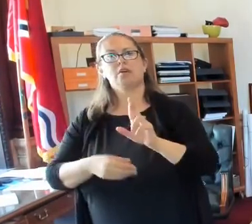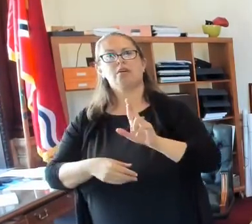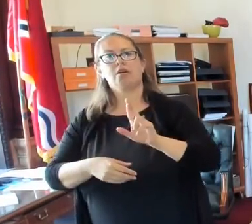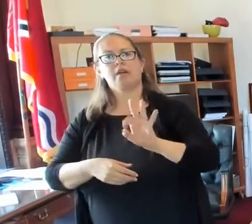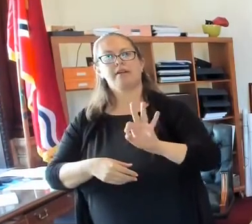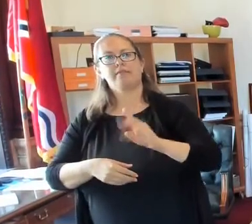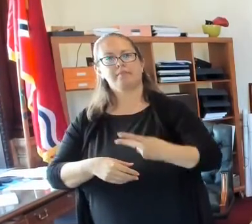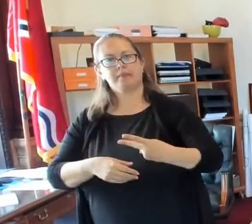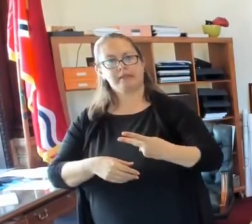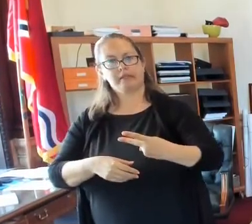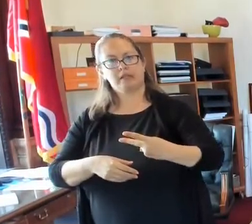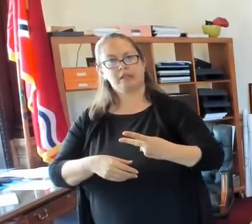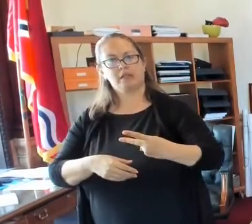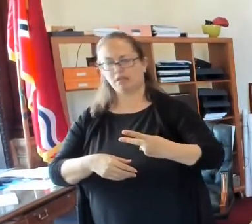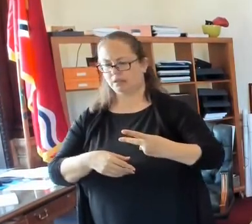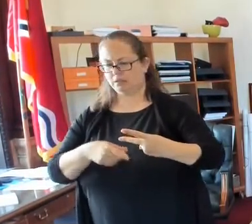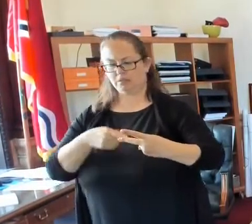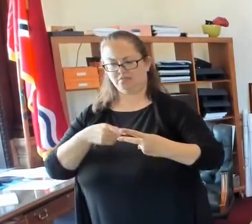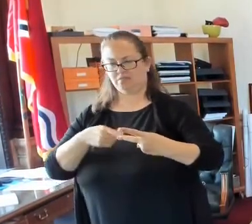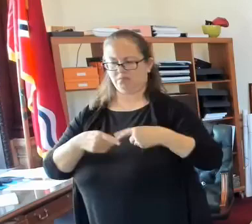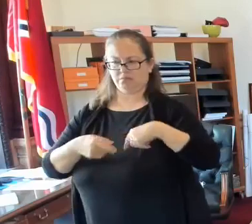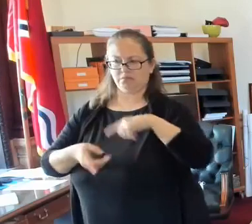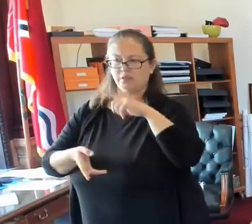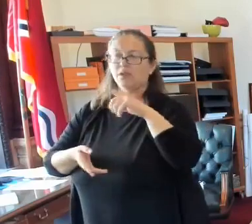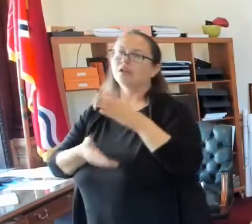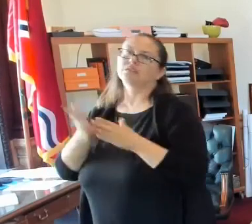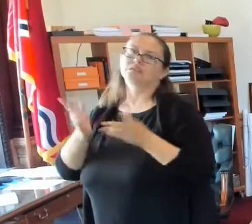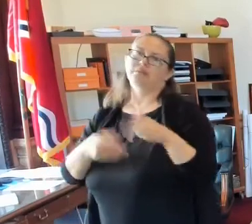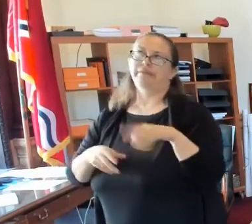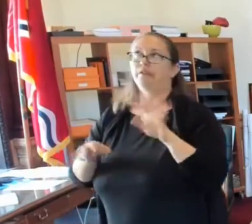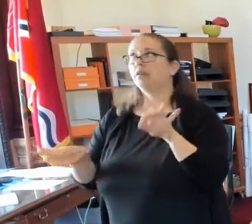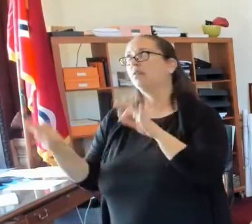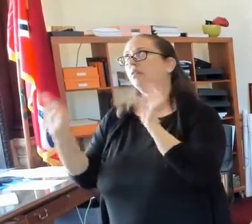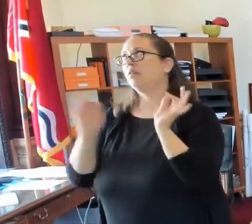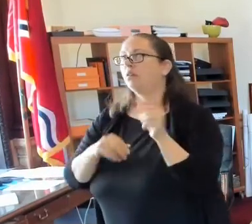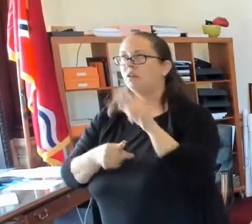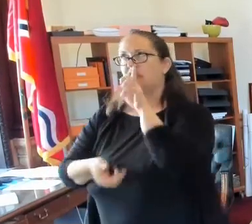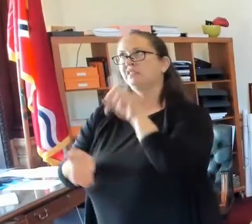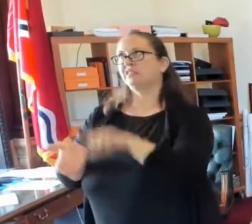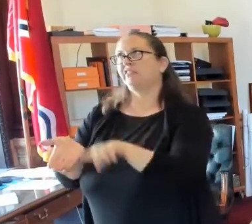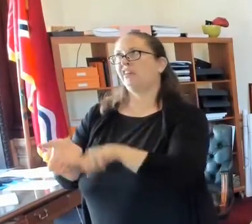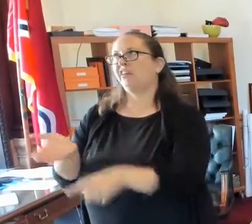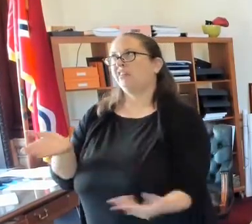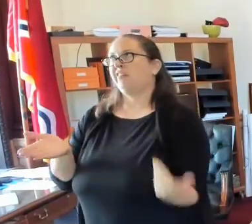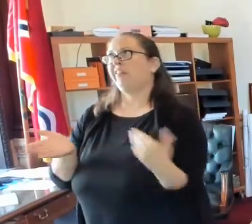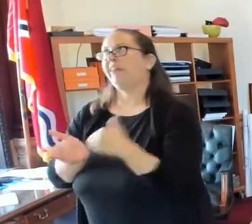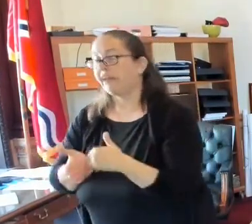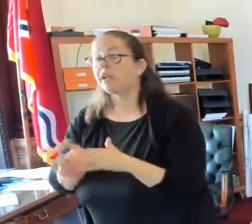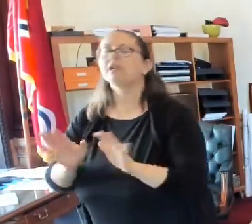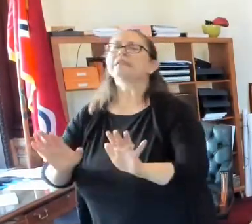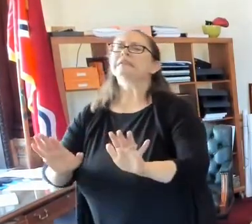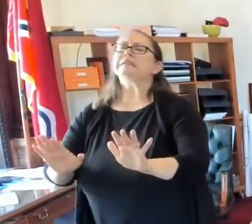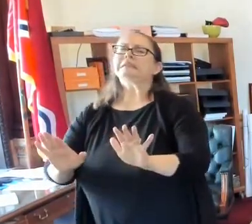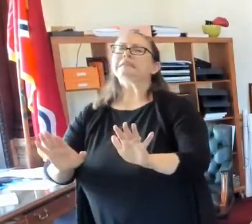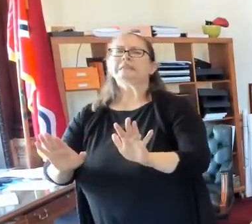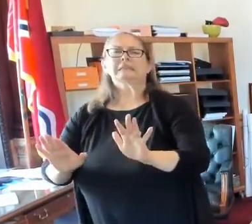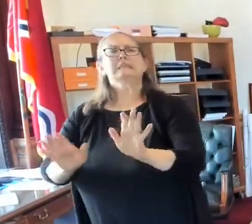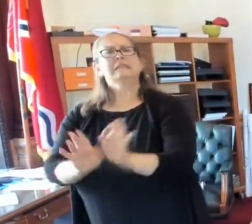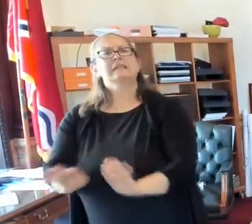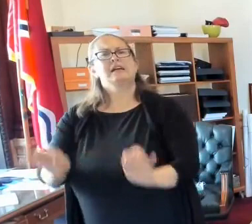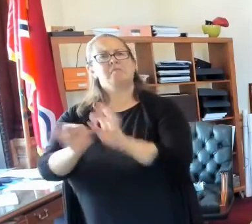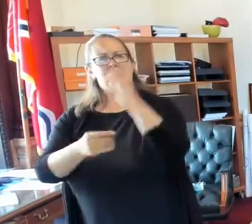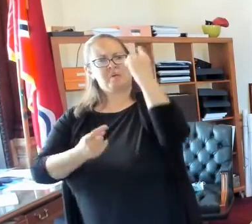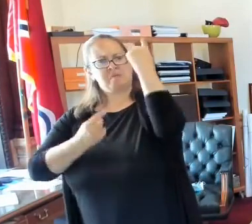for a study. And I know some of you are rolling your eyes saying, oh, another study. But we really need to rethink this, because